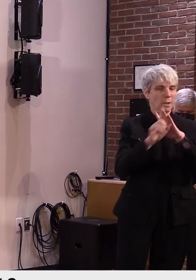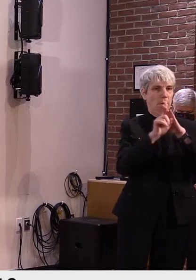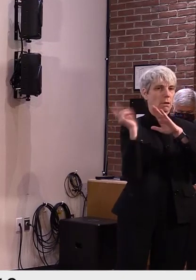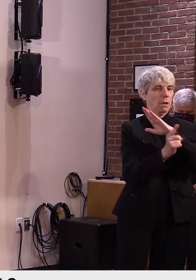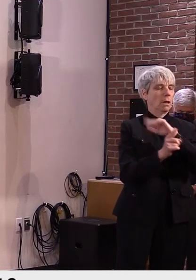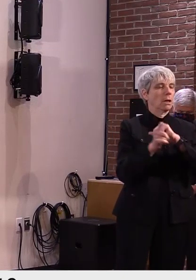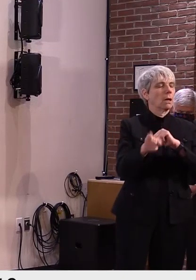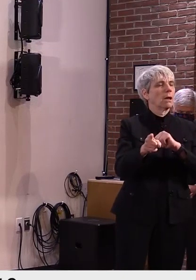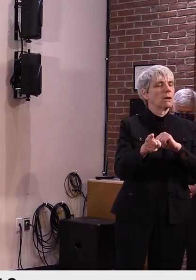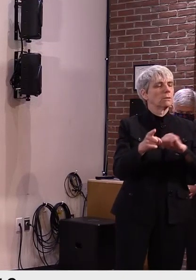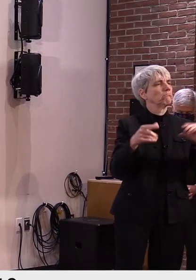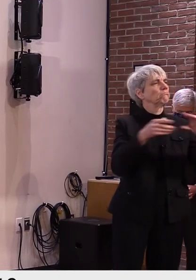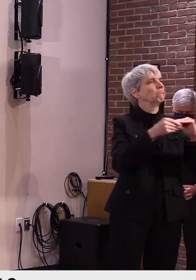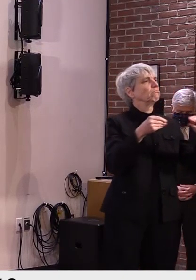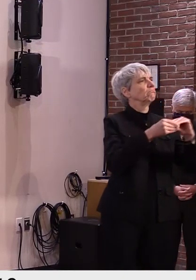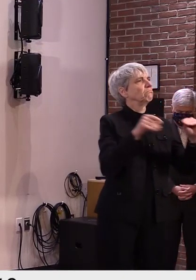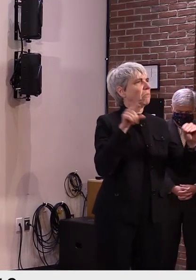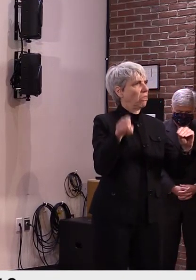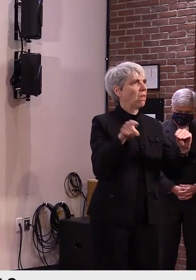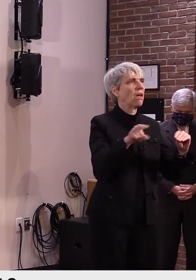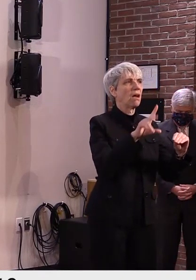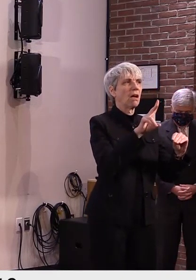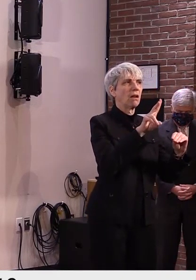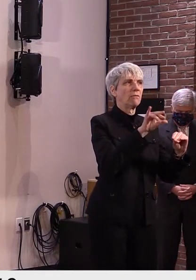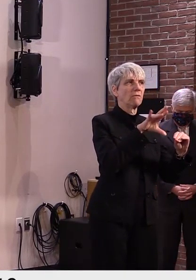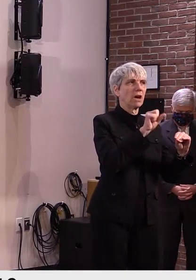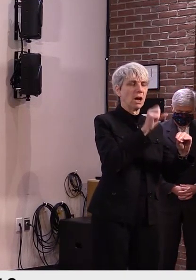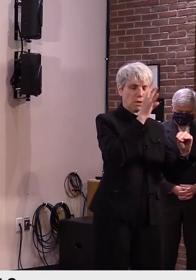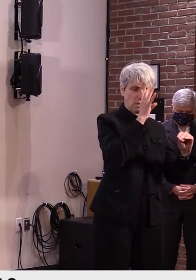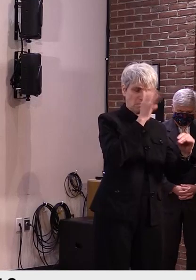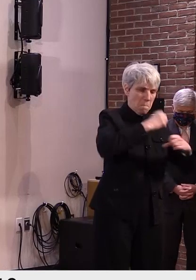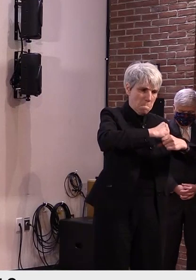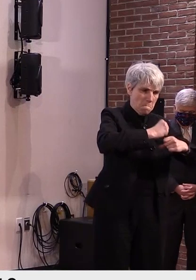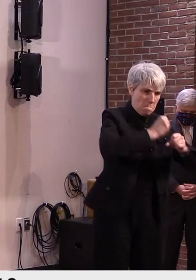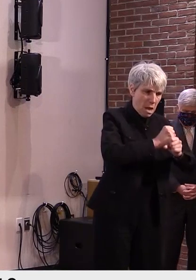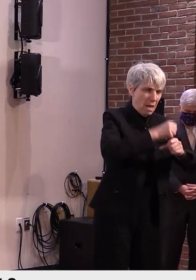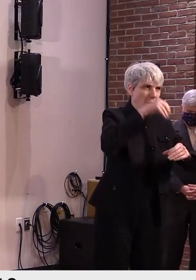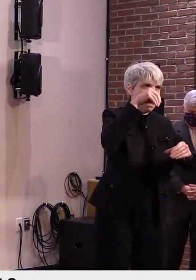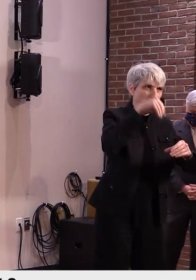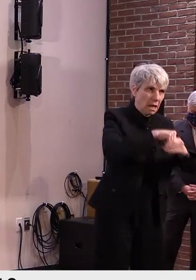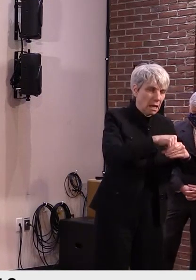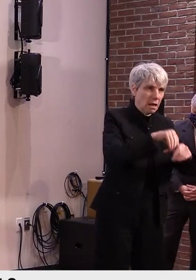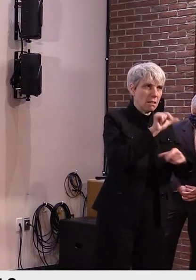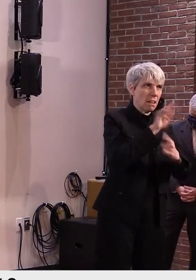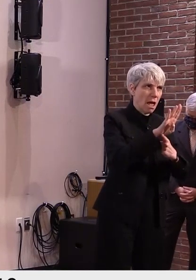or put together in a lab, and she can identify the cut sites.